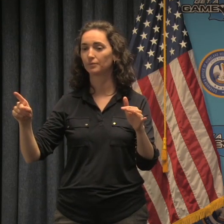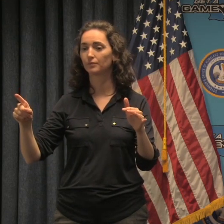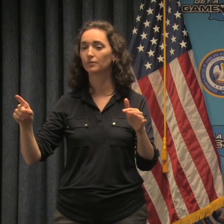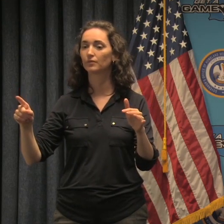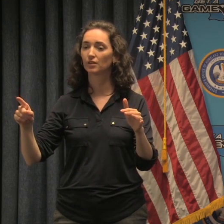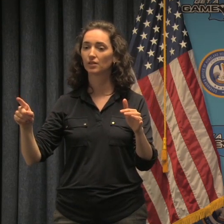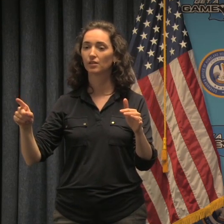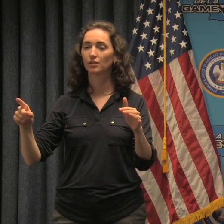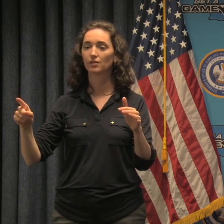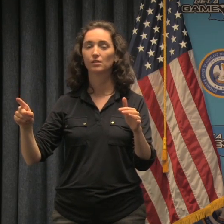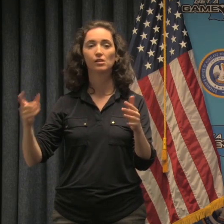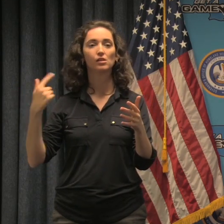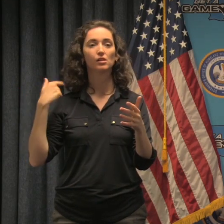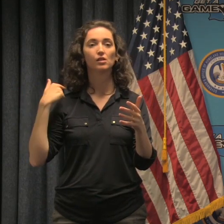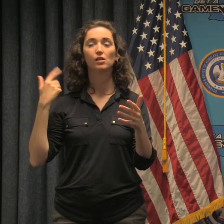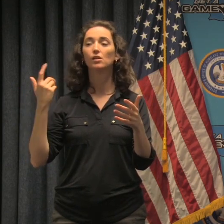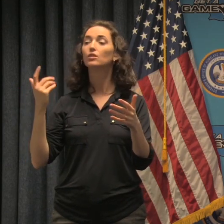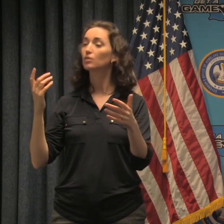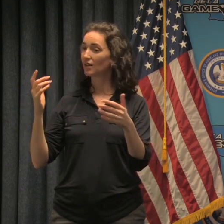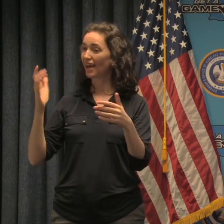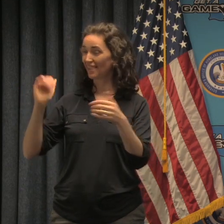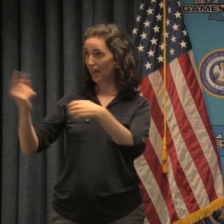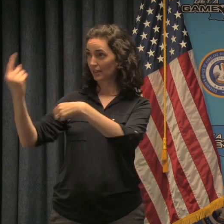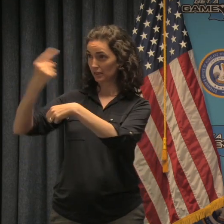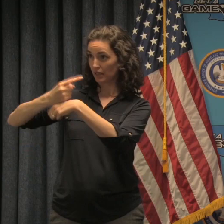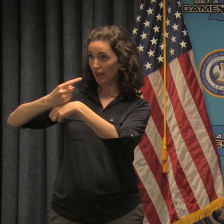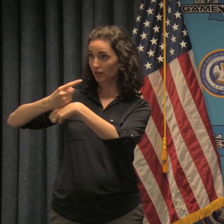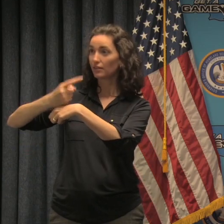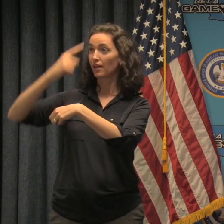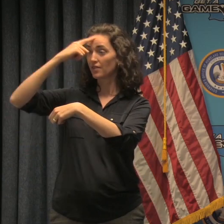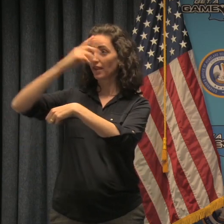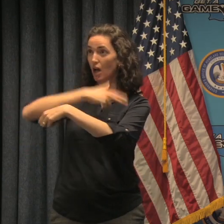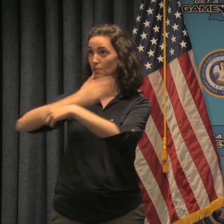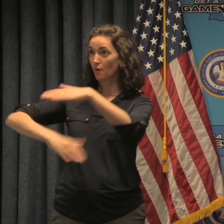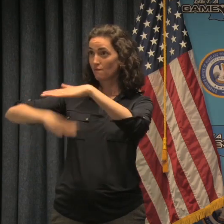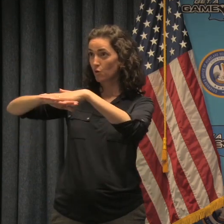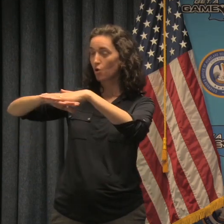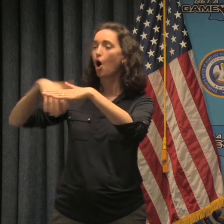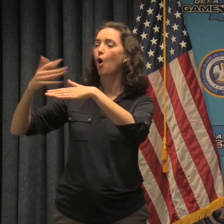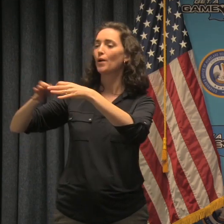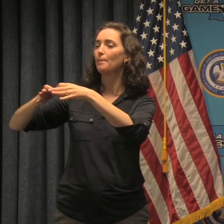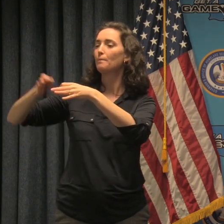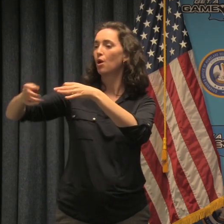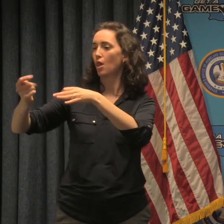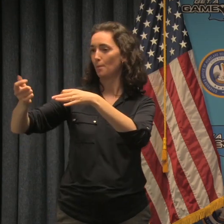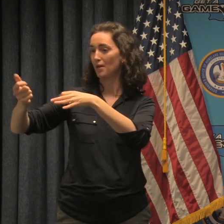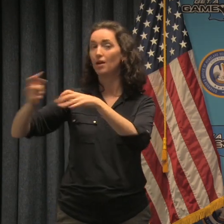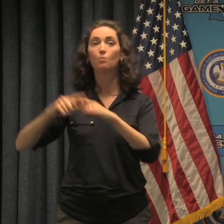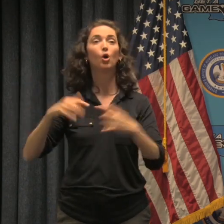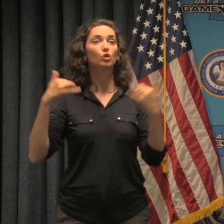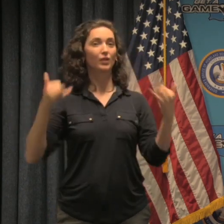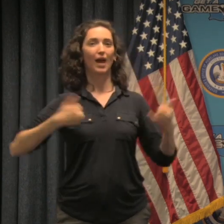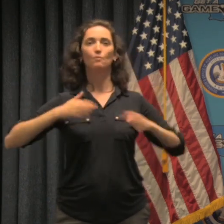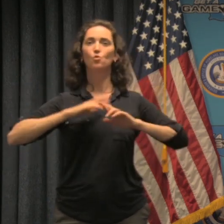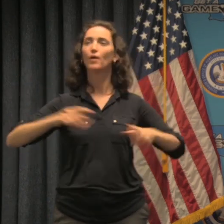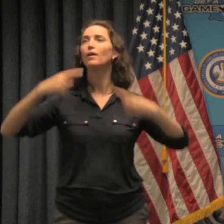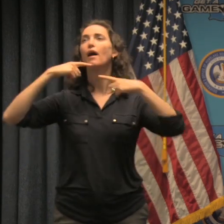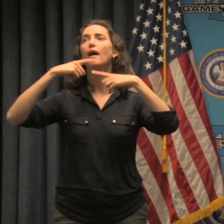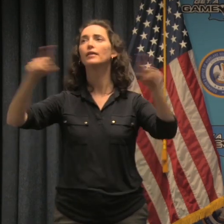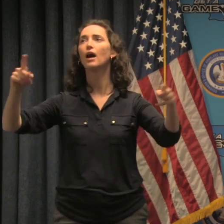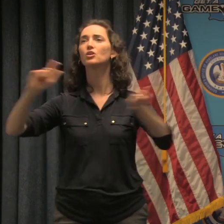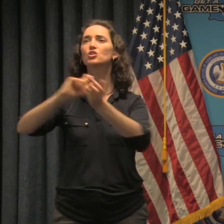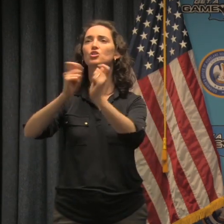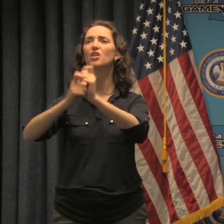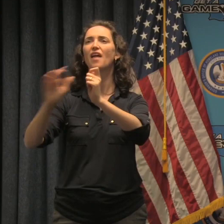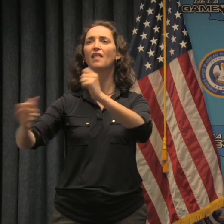reason to push those dates back already. I don't know that I'm prepared today and have been given information that says that it's different than